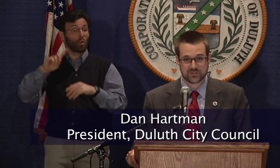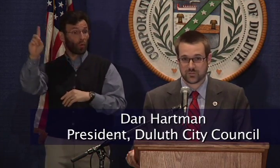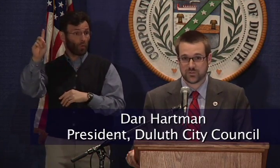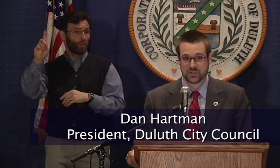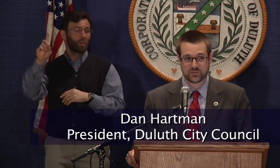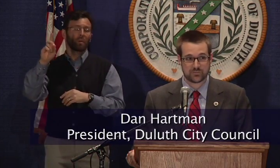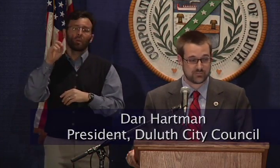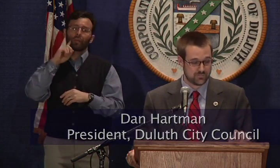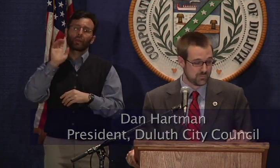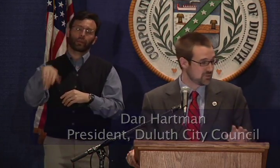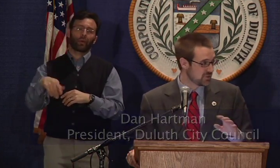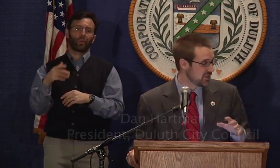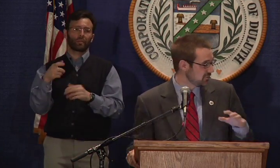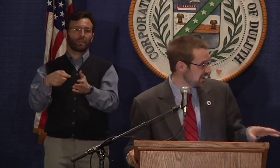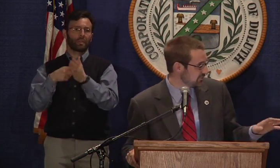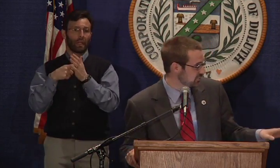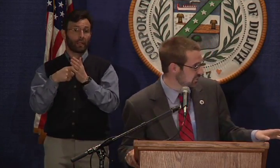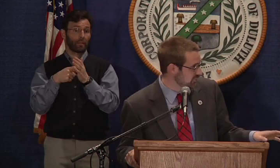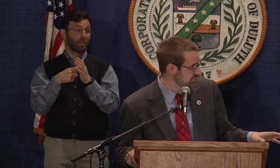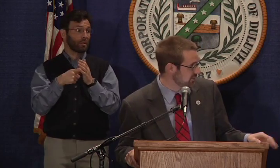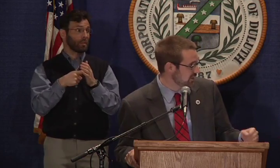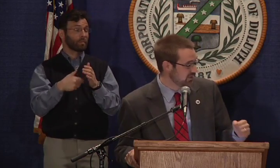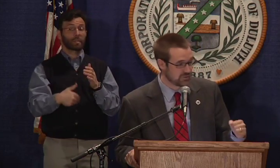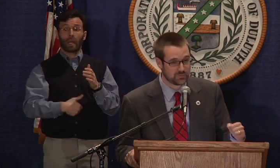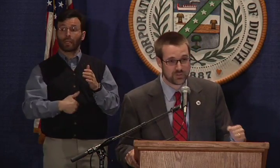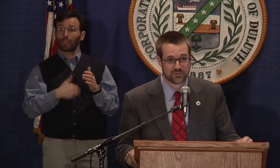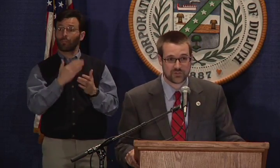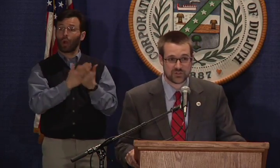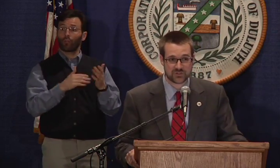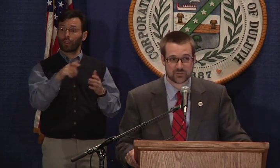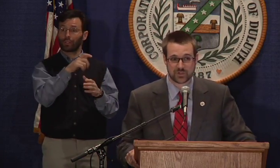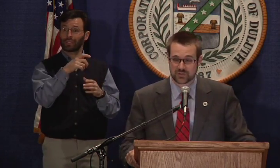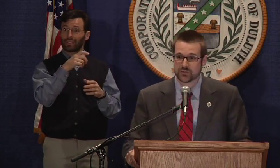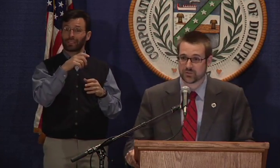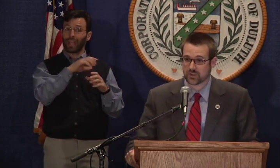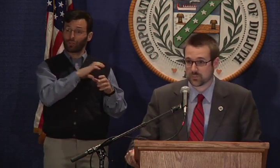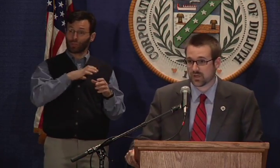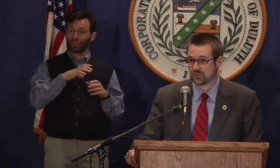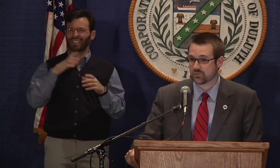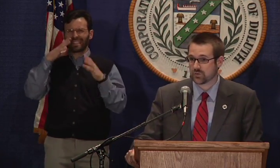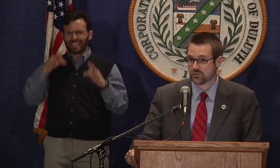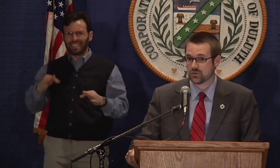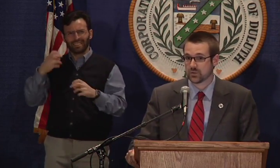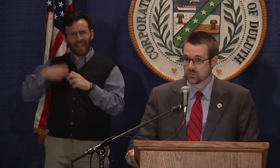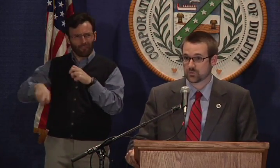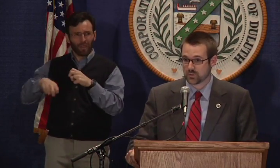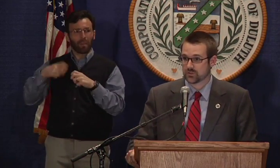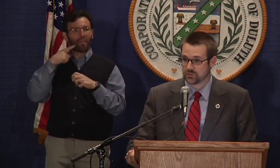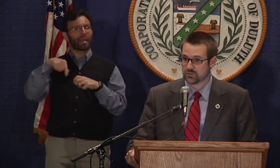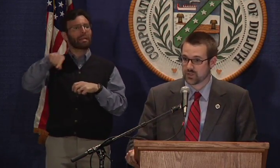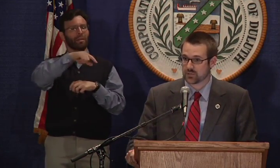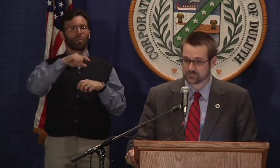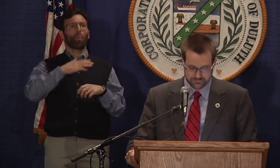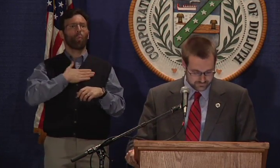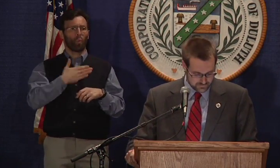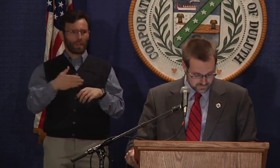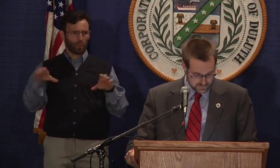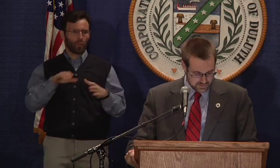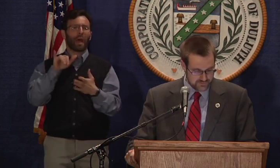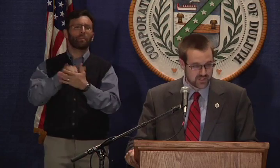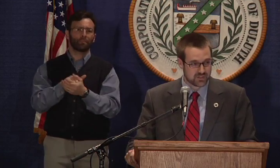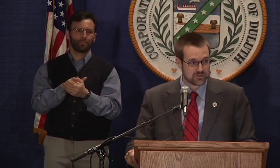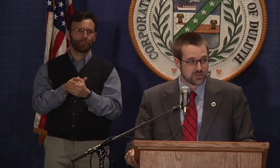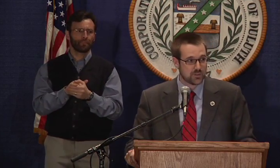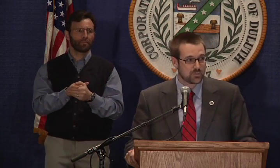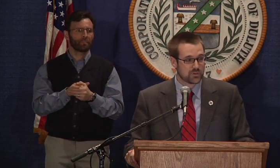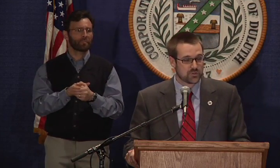think that's going to take some major guts on behalf of this council and some tough decisions, but I think you got a body in front of you who's willing to do that.